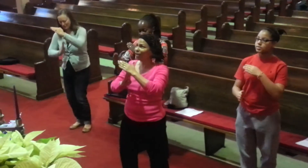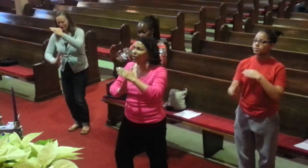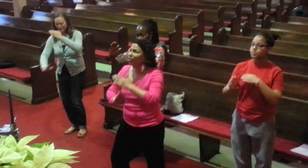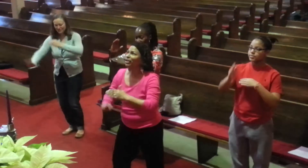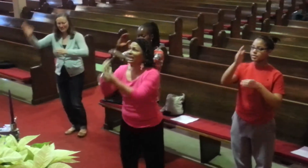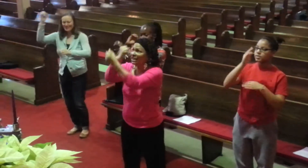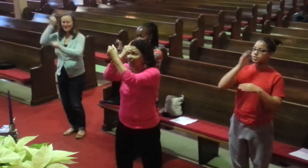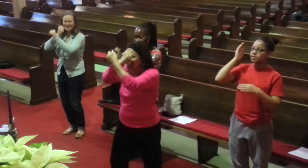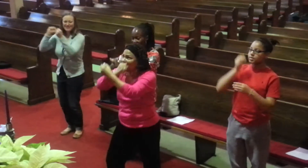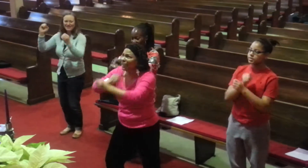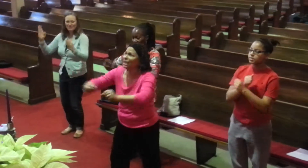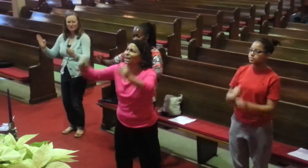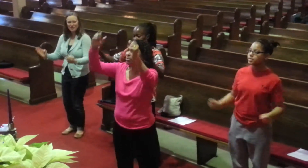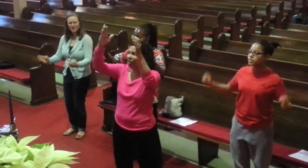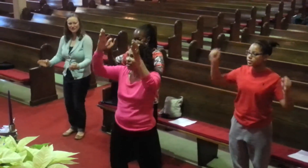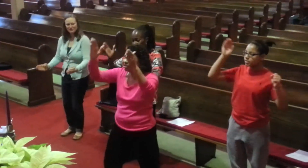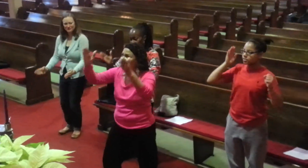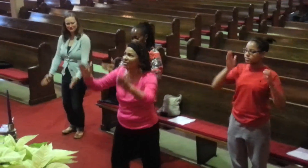gentle redeemer,